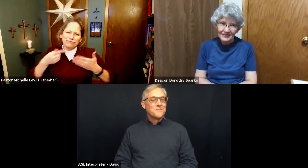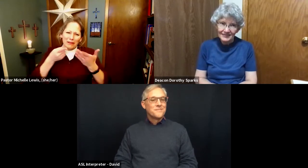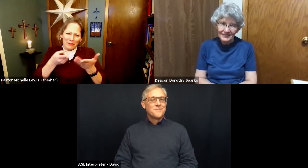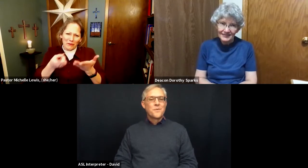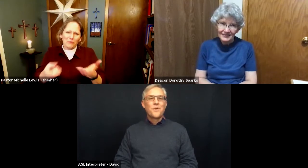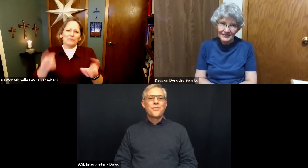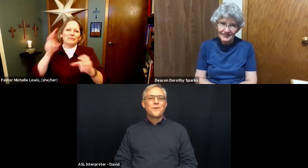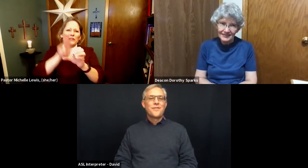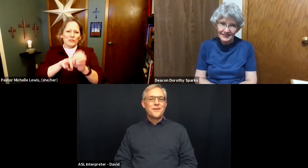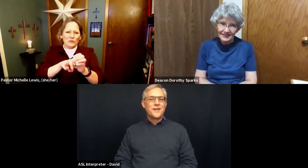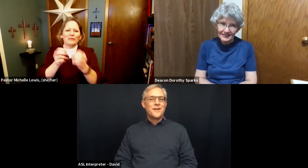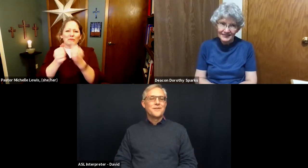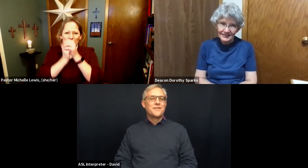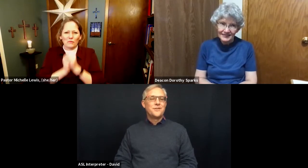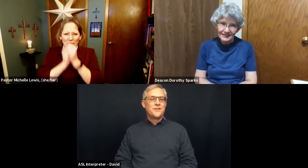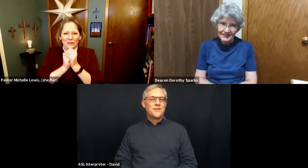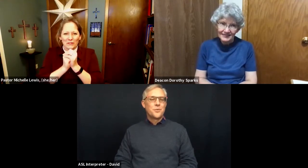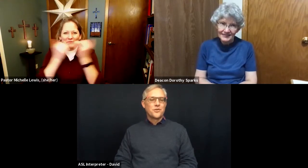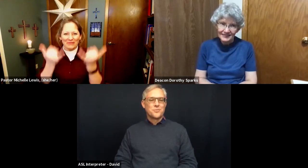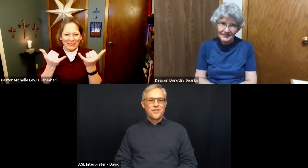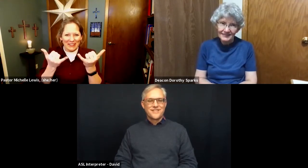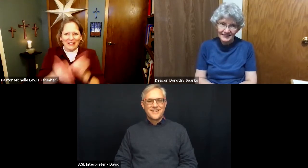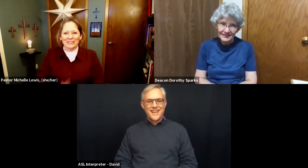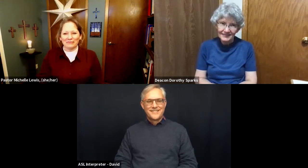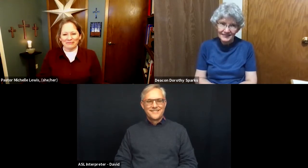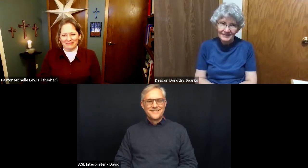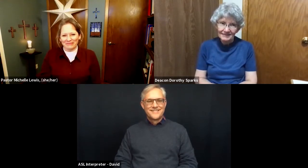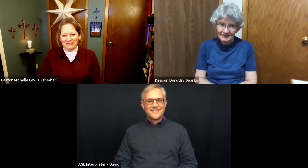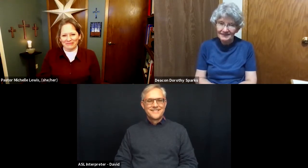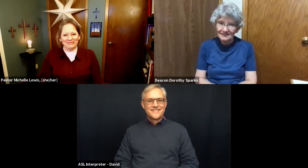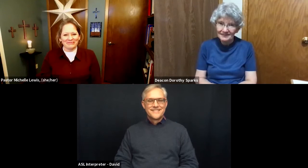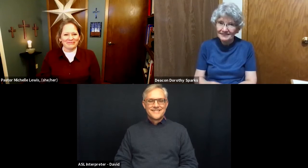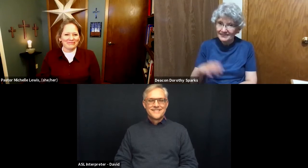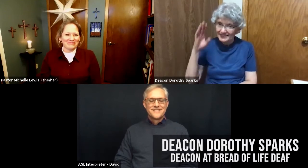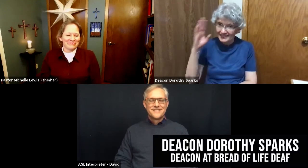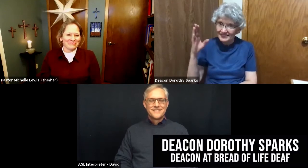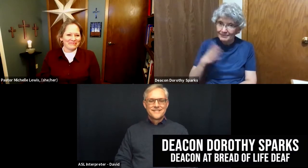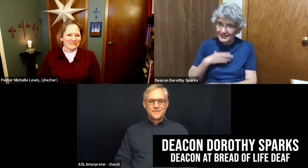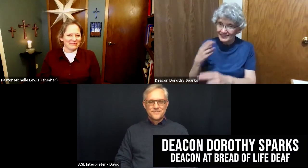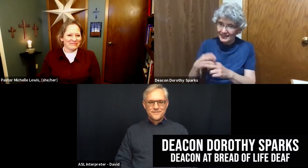Welcome. We're thrilled that you're here to worship with us today.